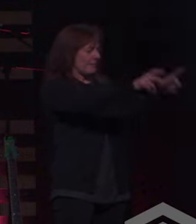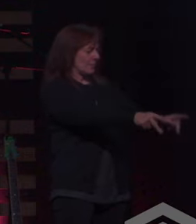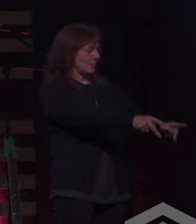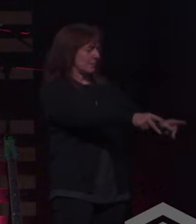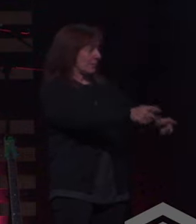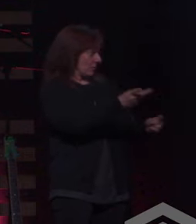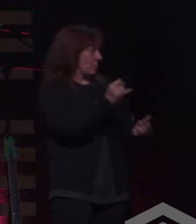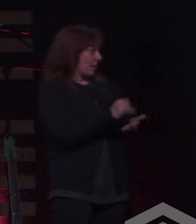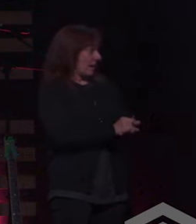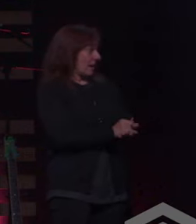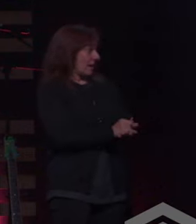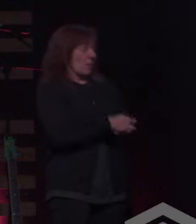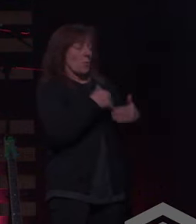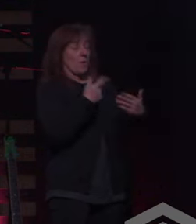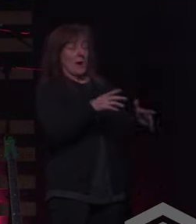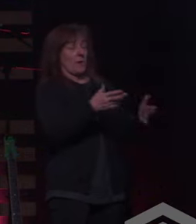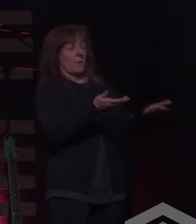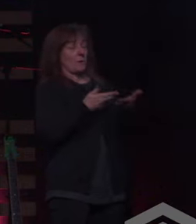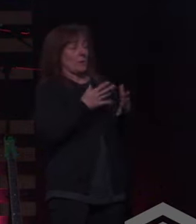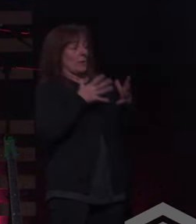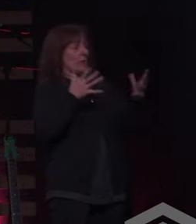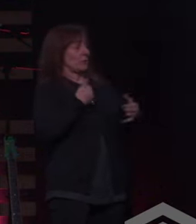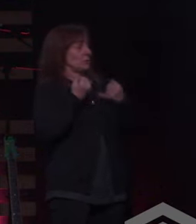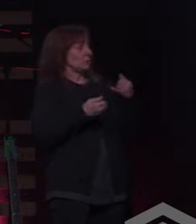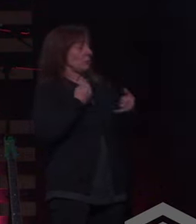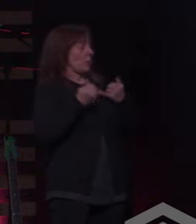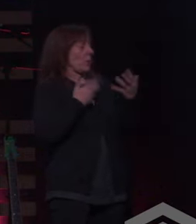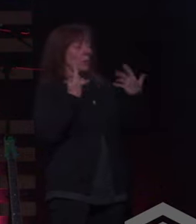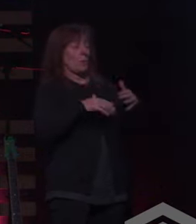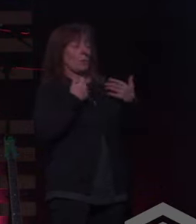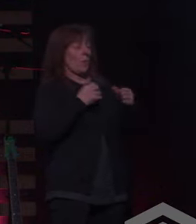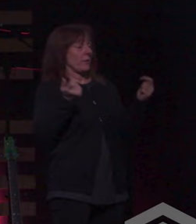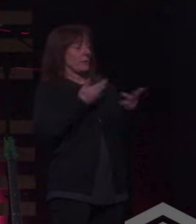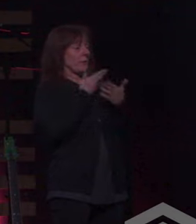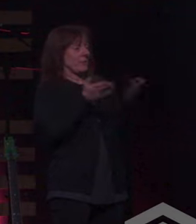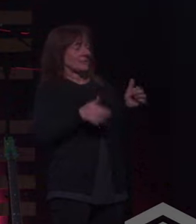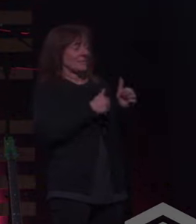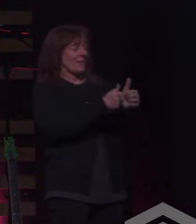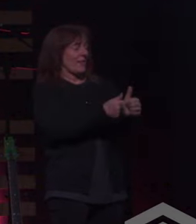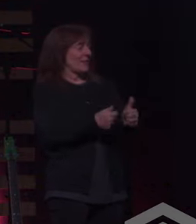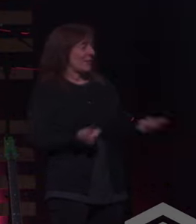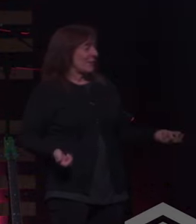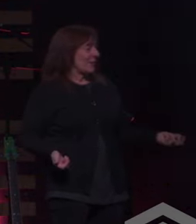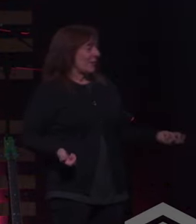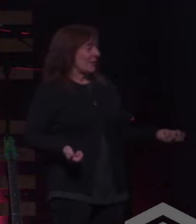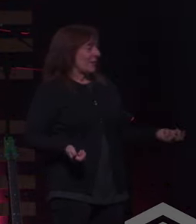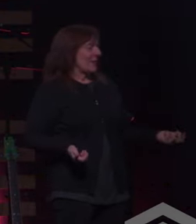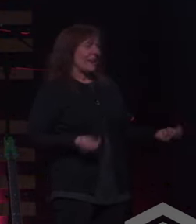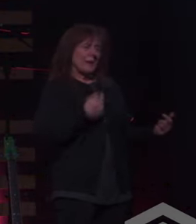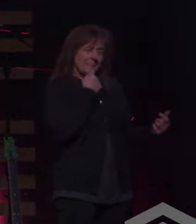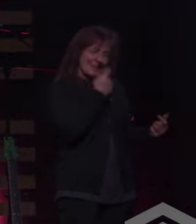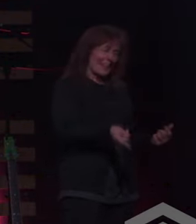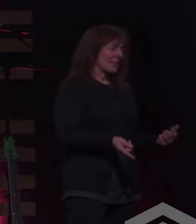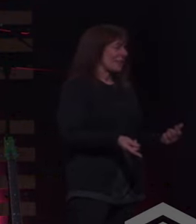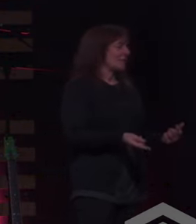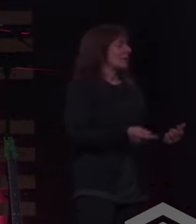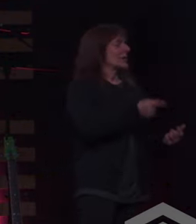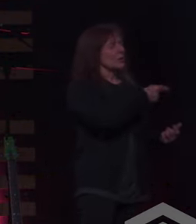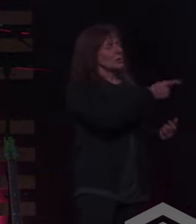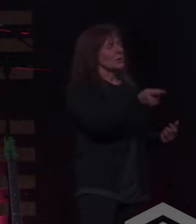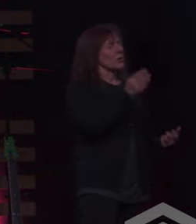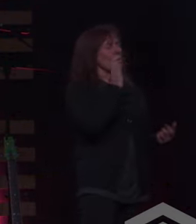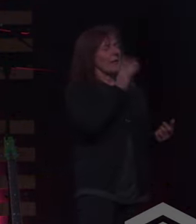You do that, and it's going to bring you more joy than you've ever seen in your entire life, and all the good things fall along with that. And I'm telling you,